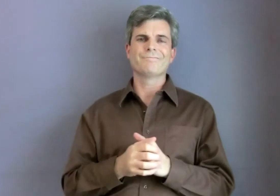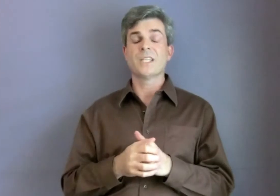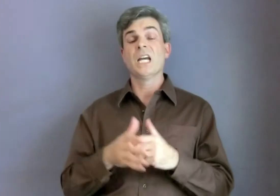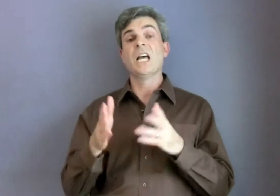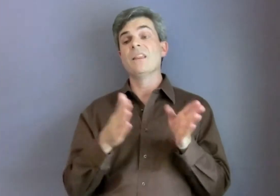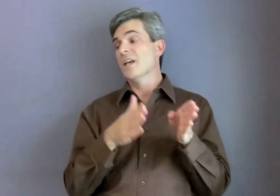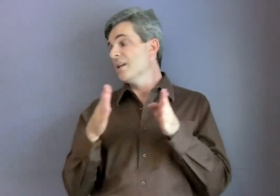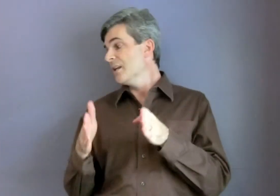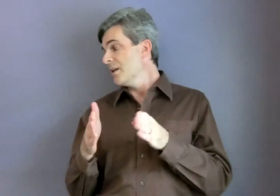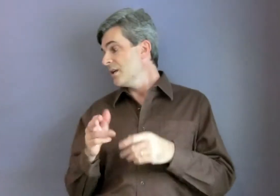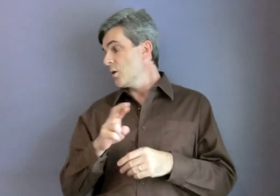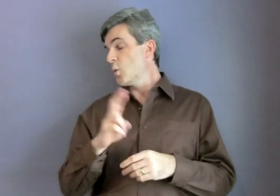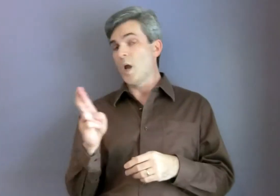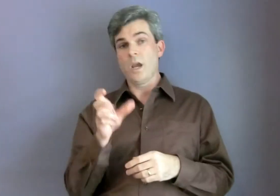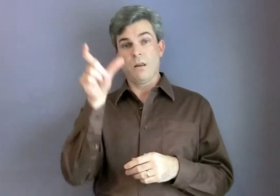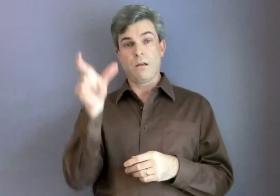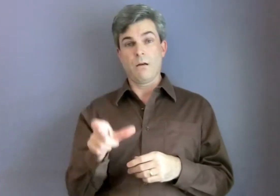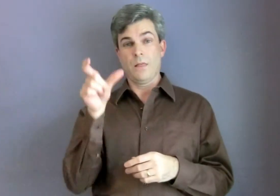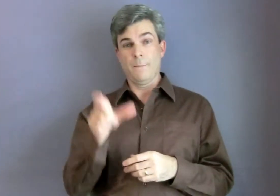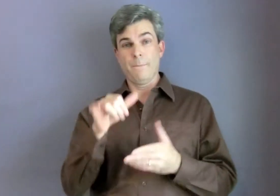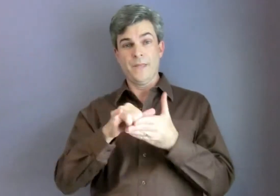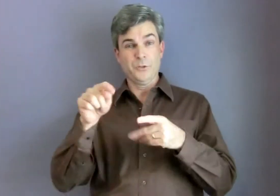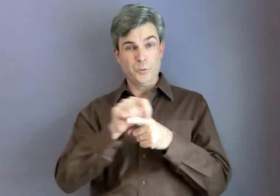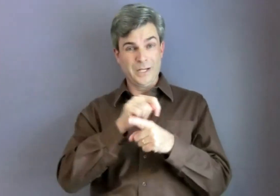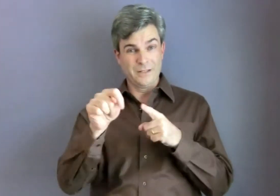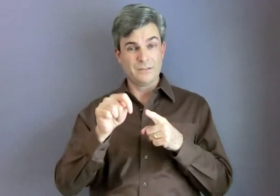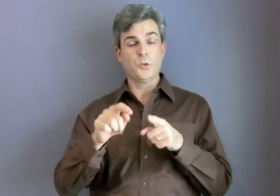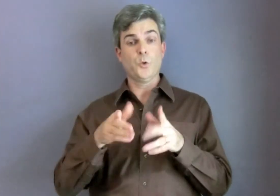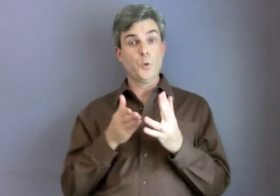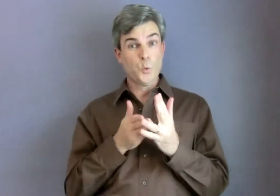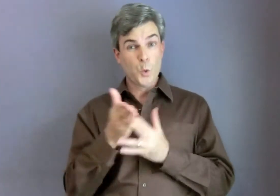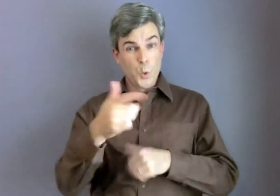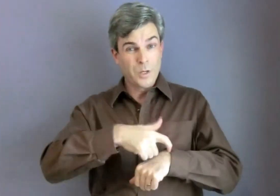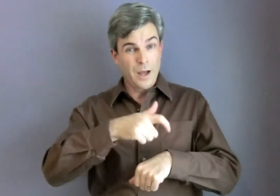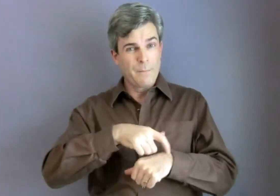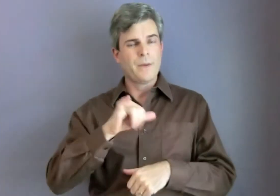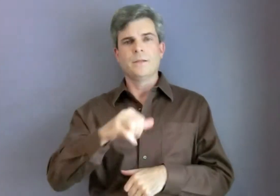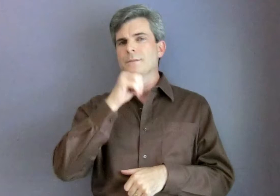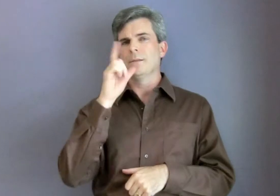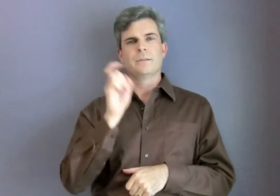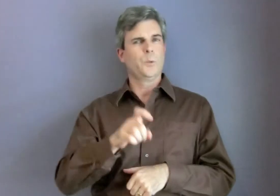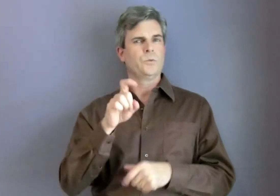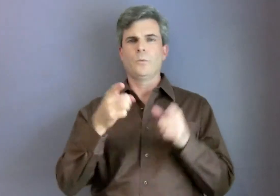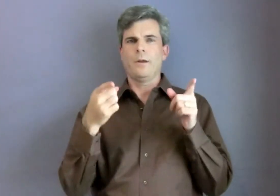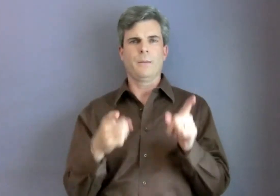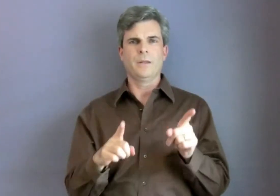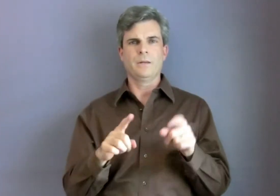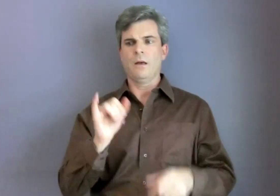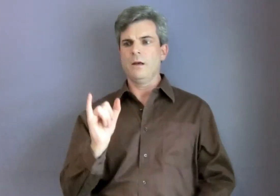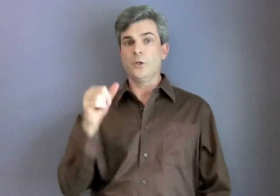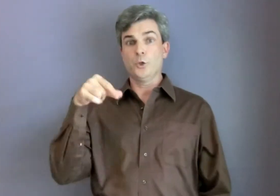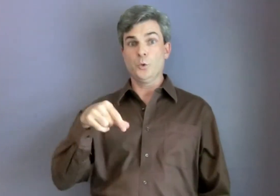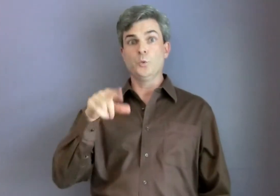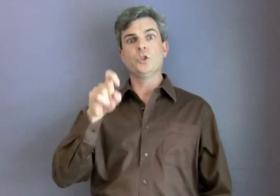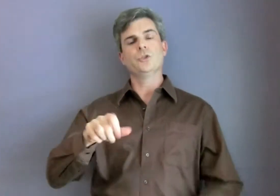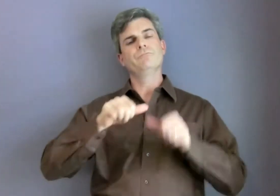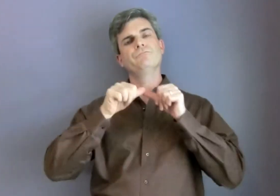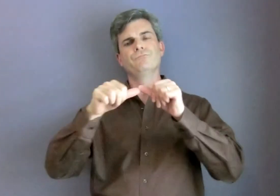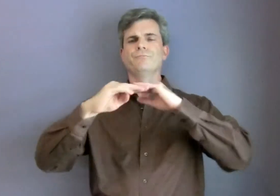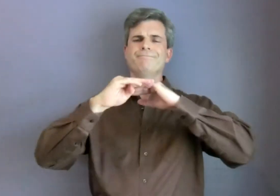time, this is not supposed to occur. IQ is supposed to stabilize and solidify at the age of 8. Now, the Journal